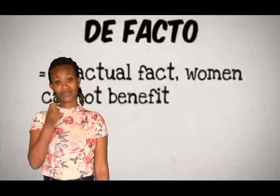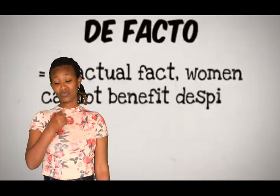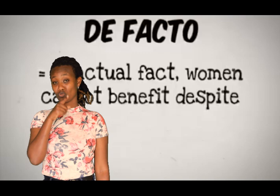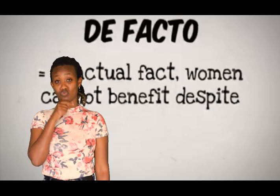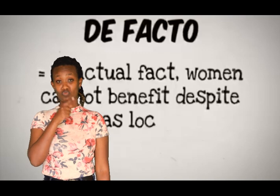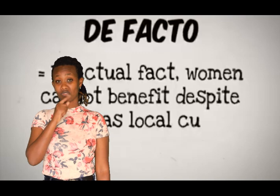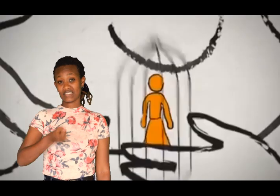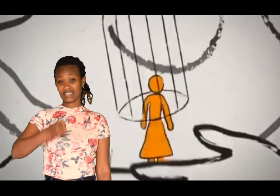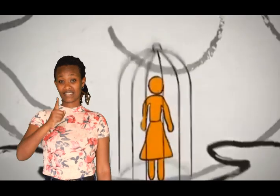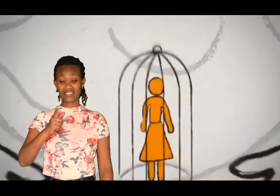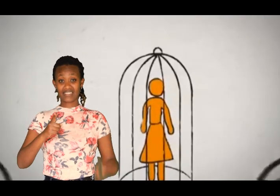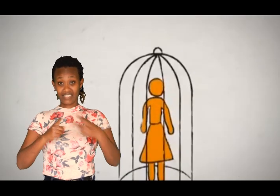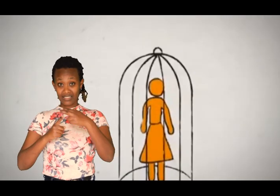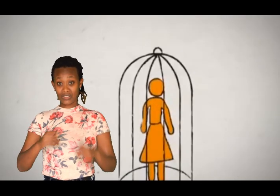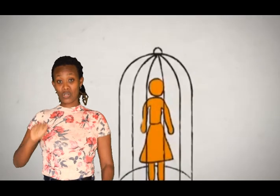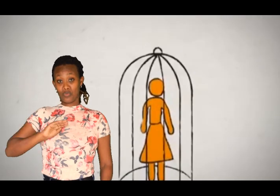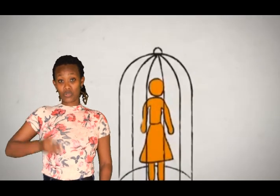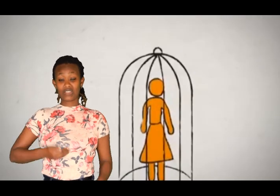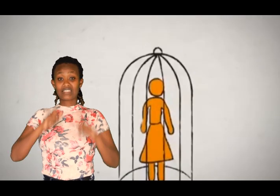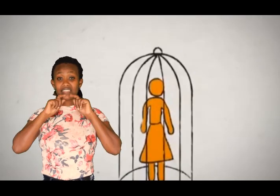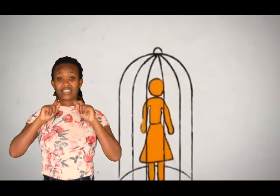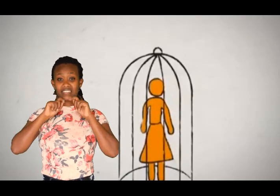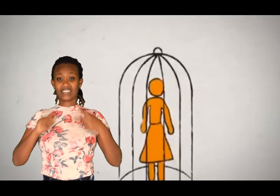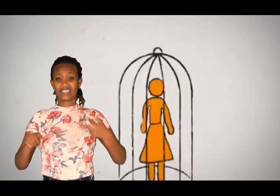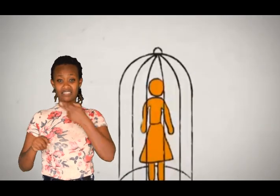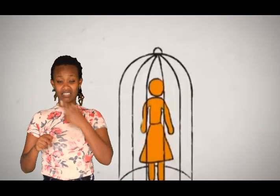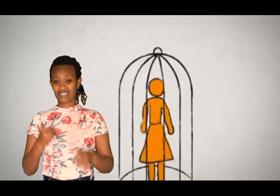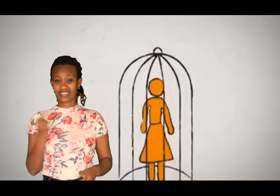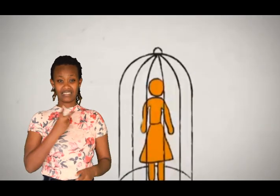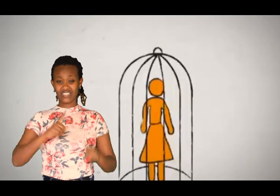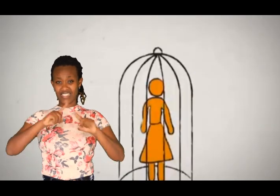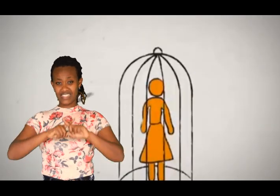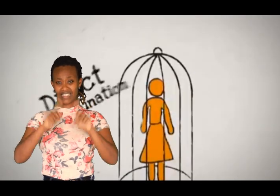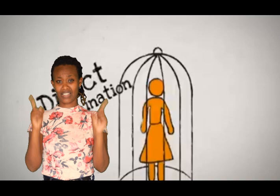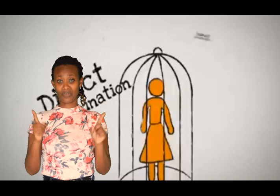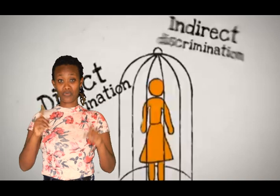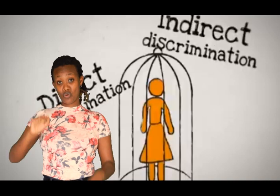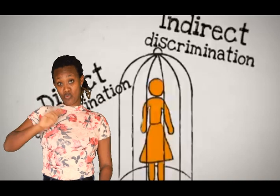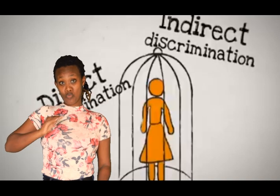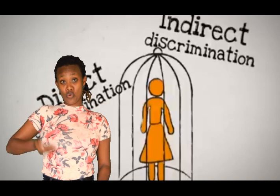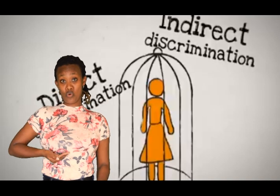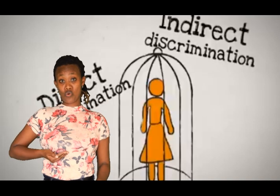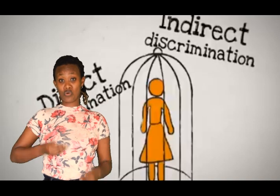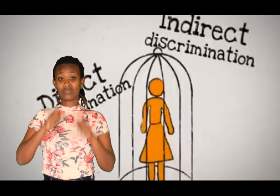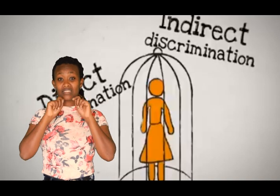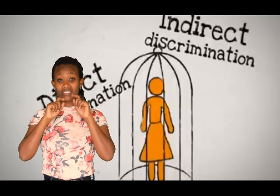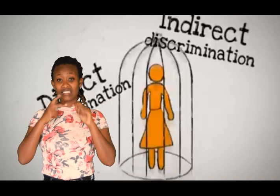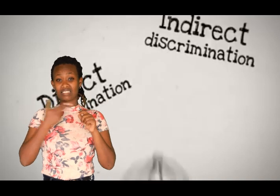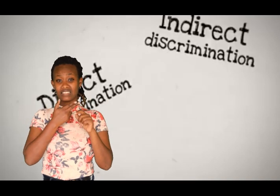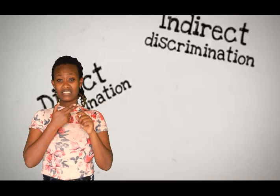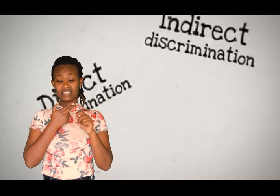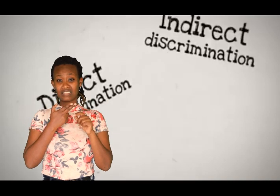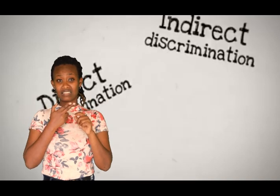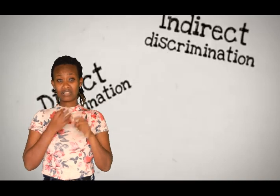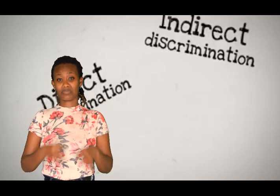However, it has been proven that, unlike male circumcision, female genital mutilation offers no benefits to the women